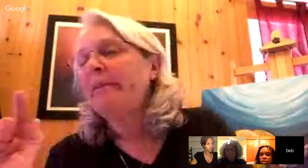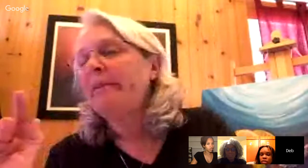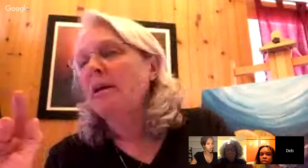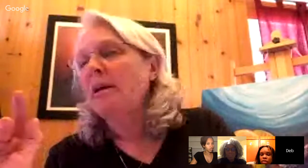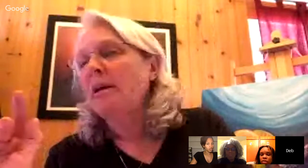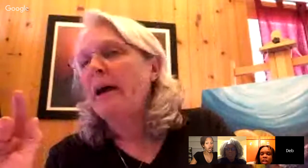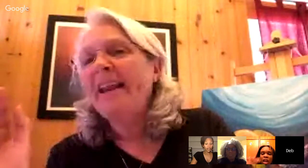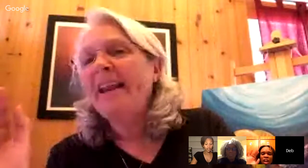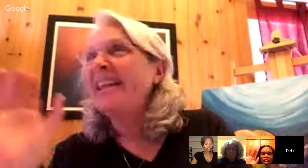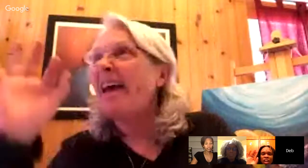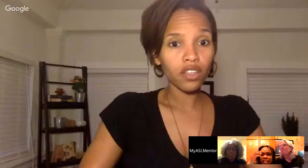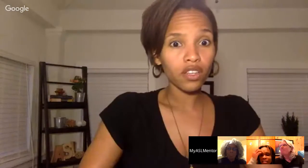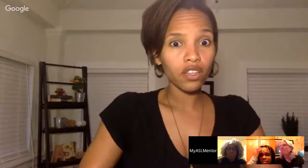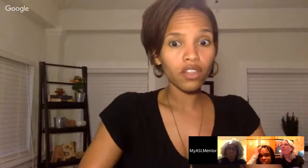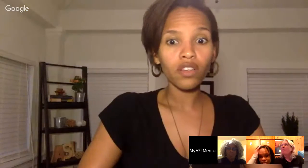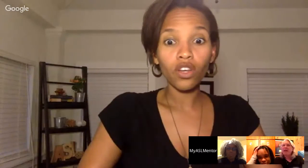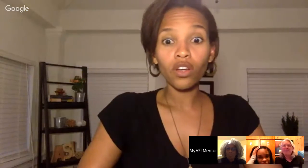I didn't get, and I'm like,